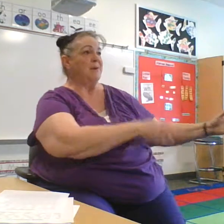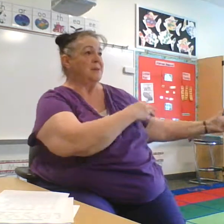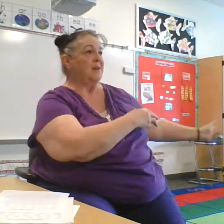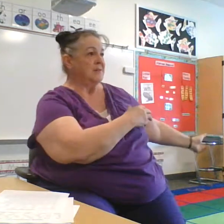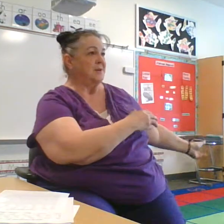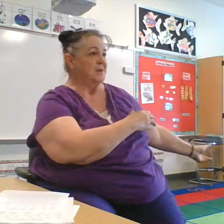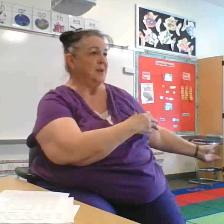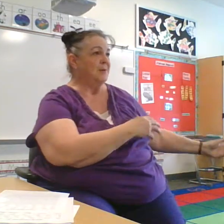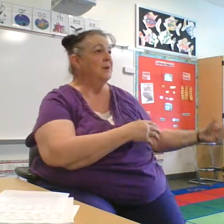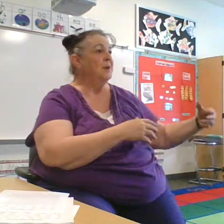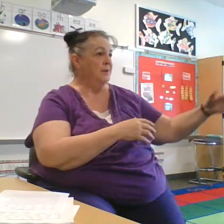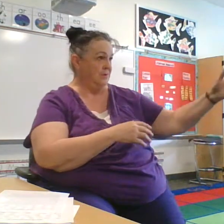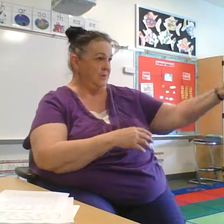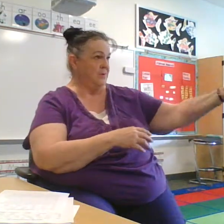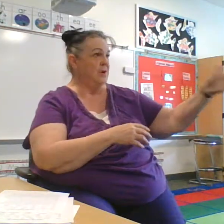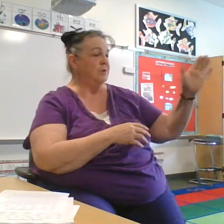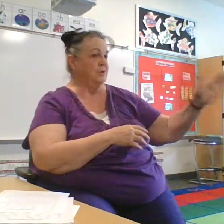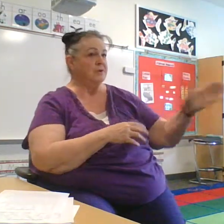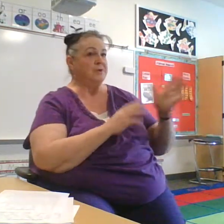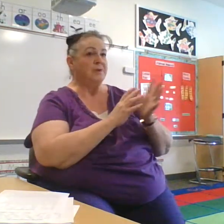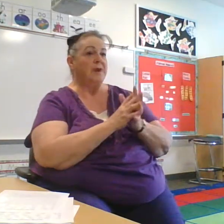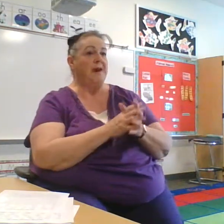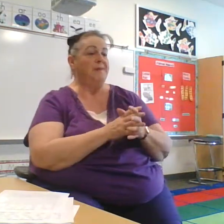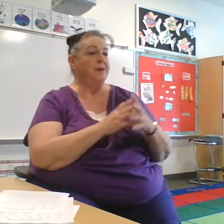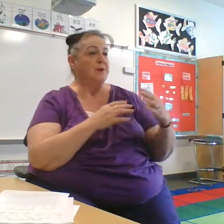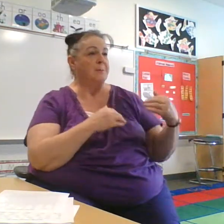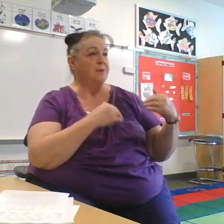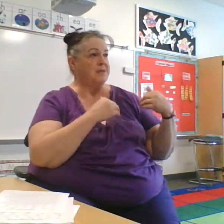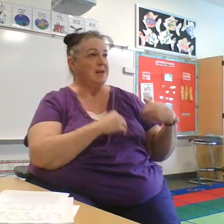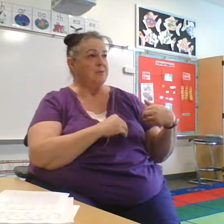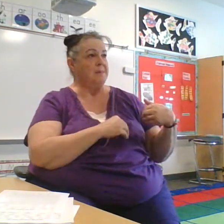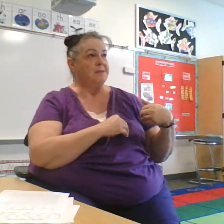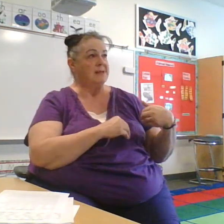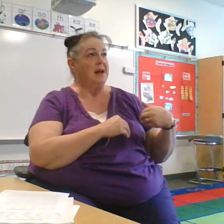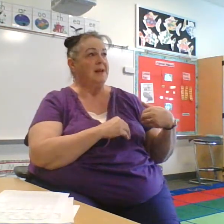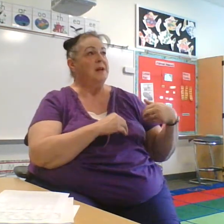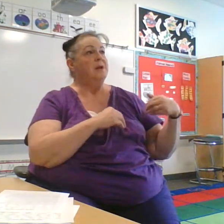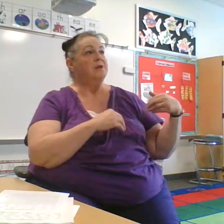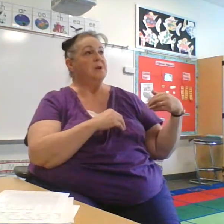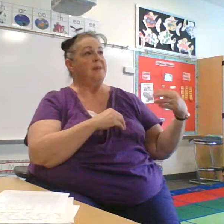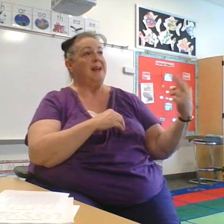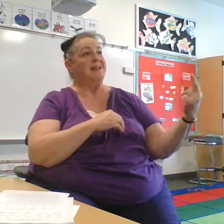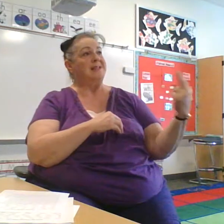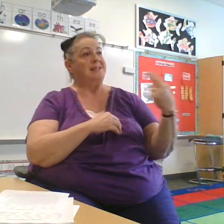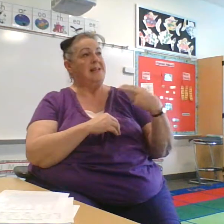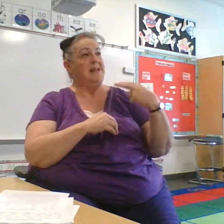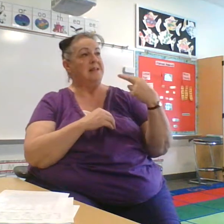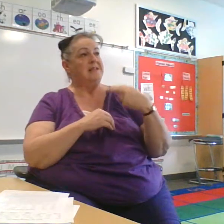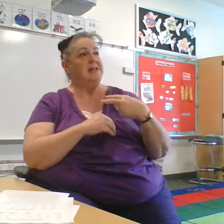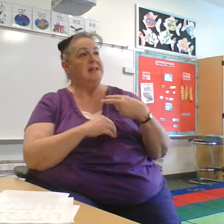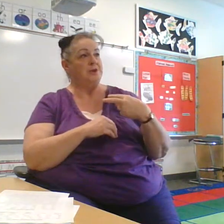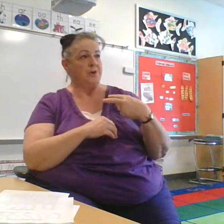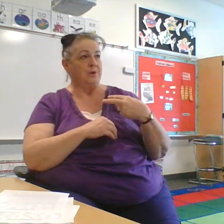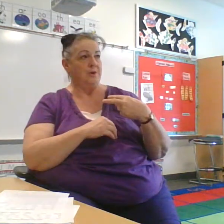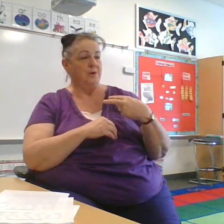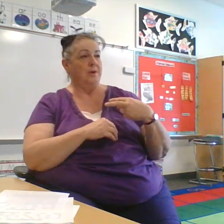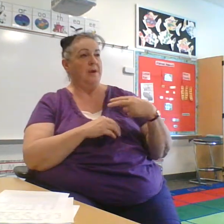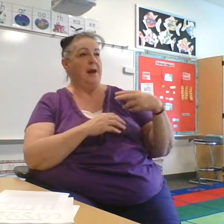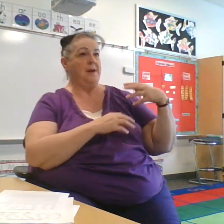tell so-and-so. So you talk to the student and the interpreter stands right beside so they can see the teacher and